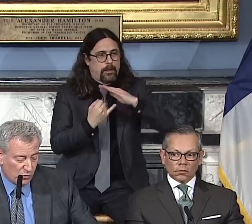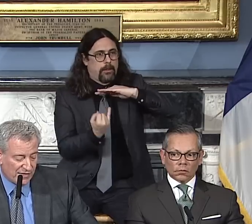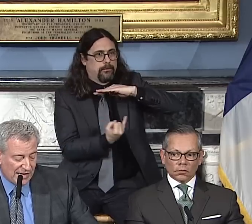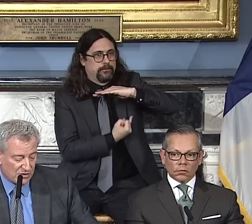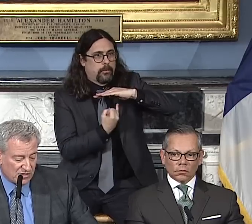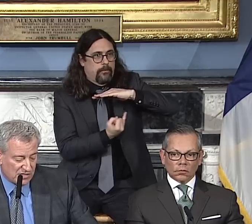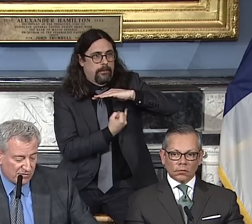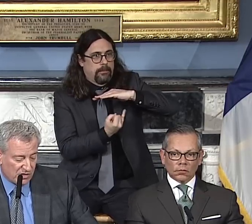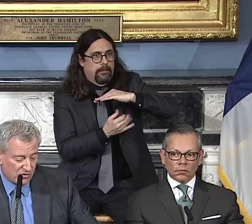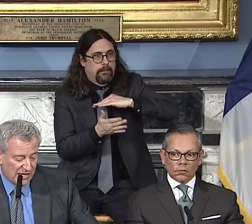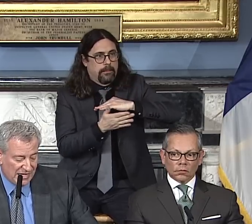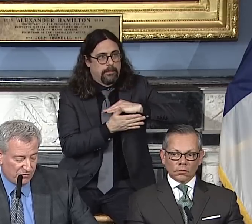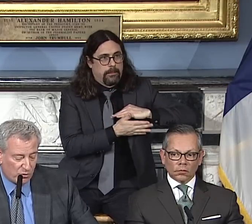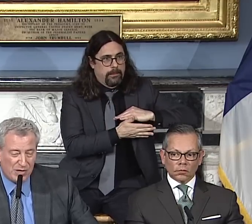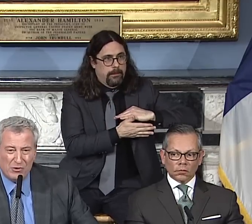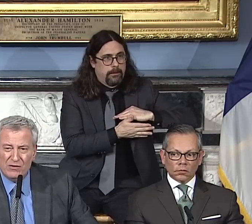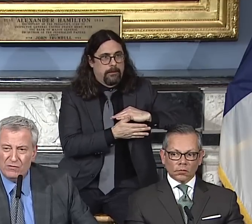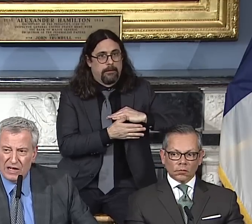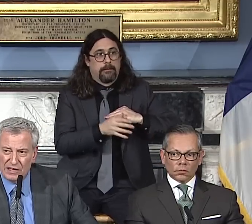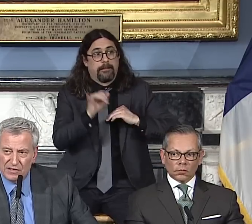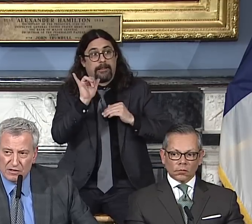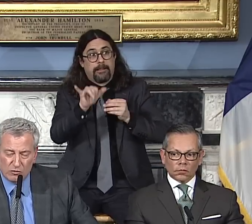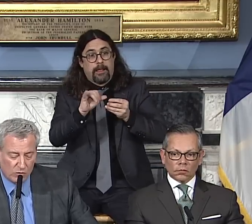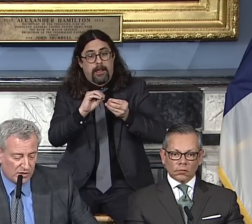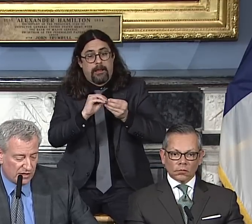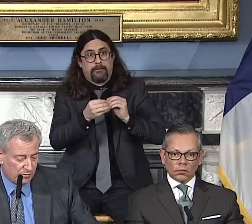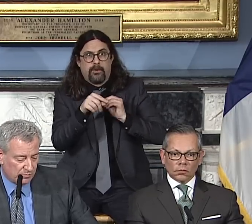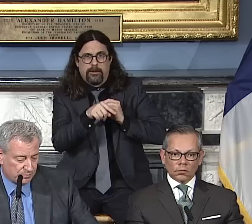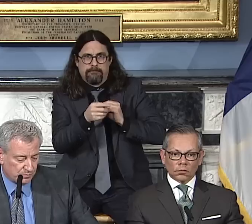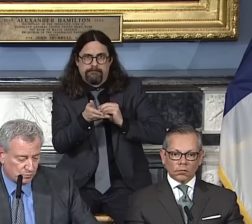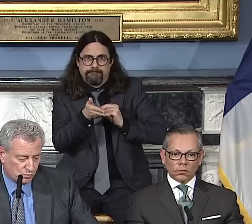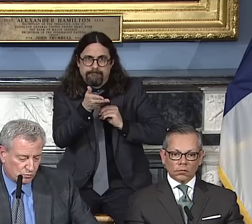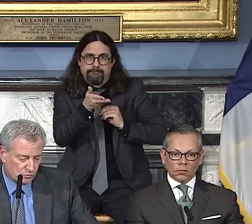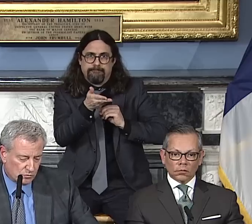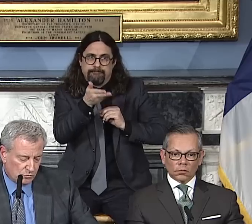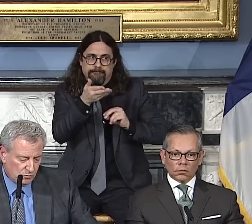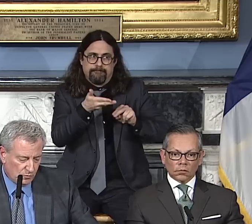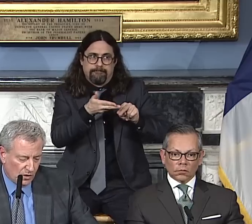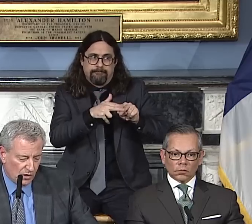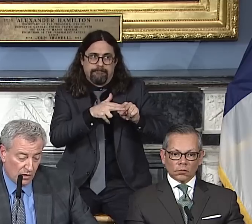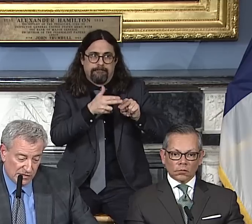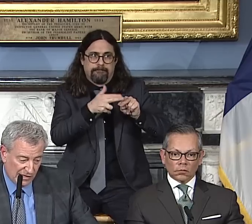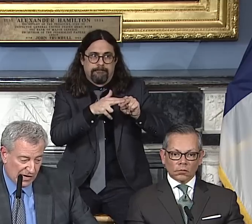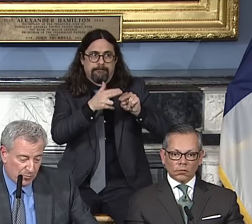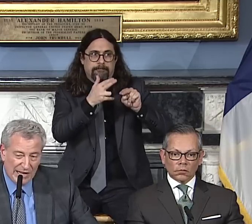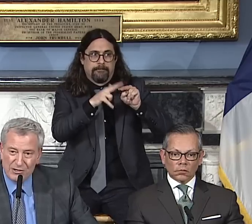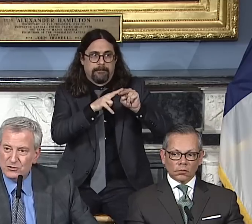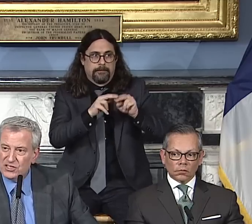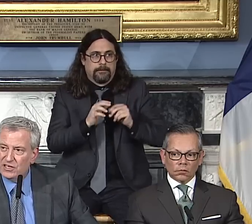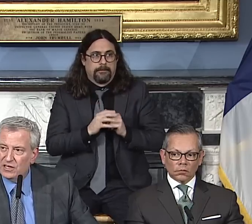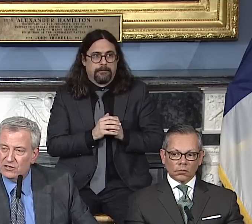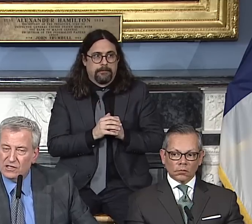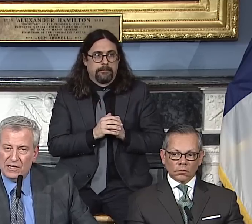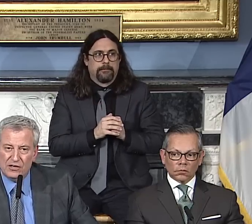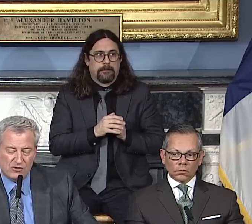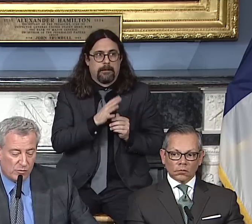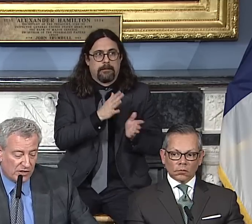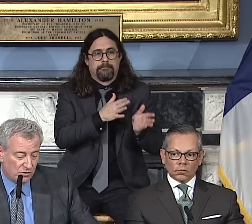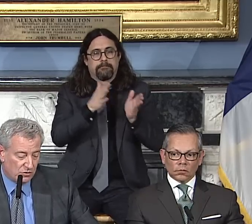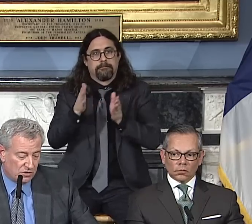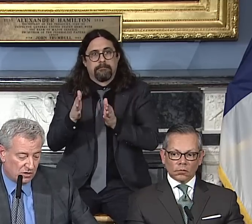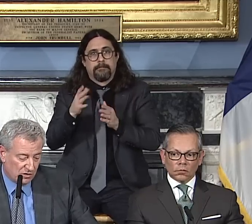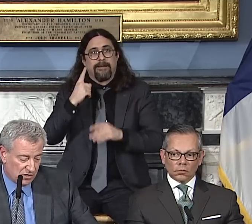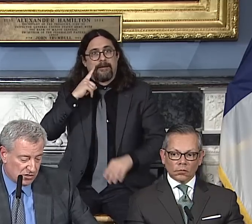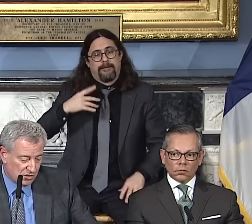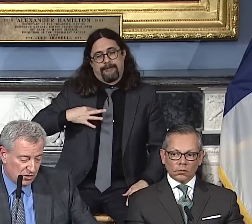We have 1,784 people in voluntary quarantine. It's a lot of bad news today. There's a lot of